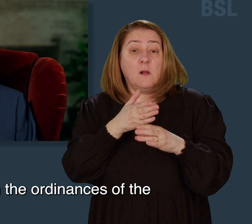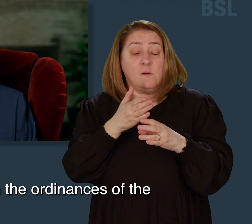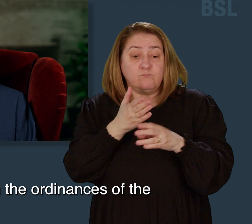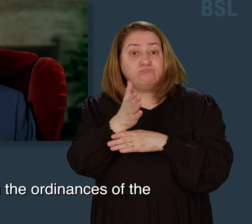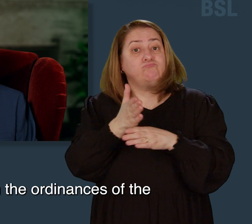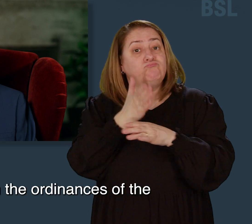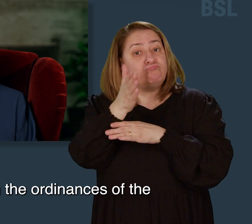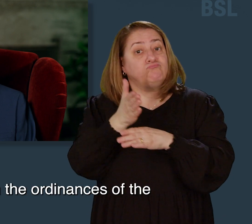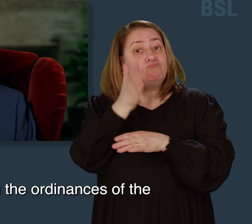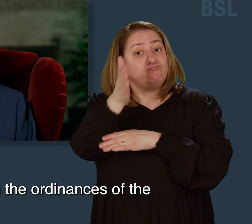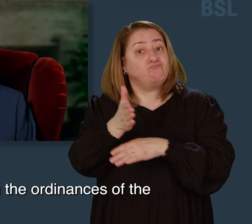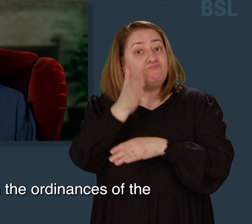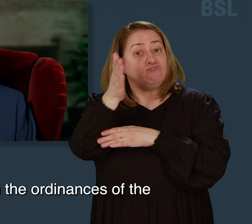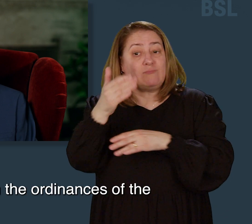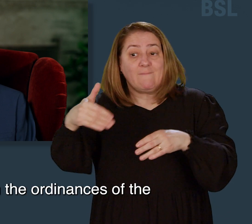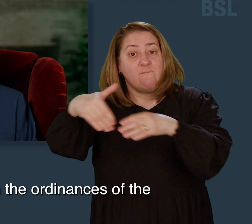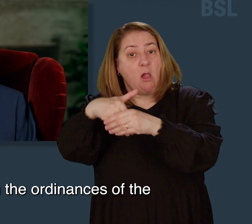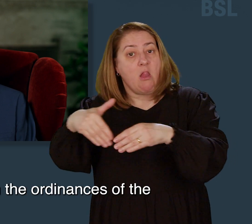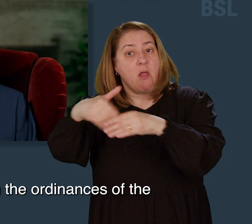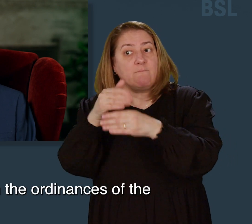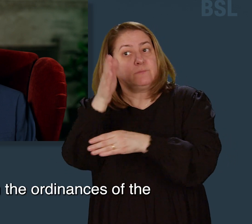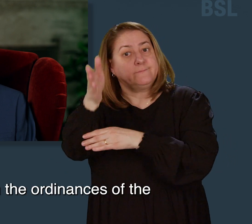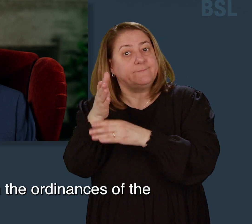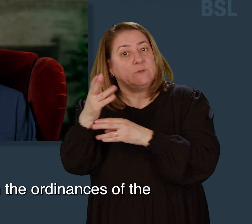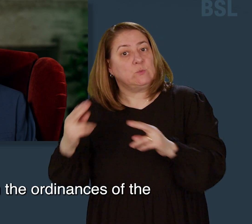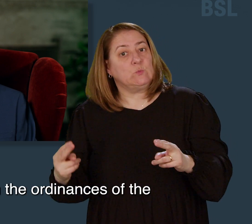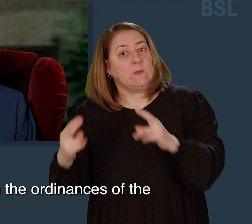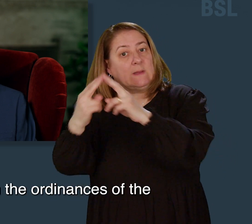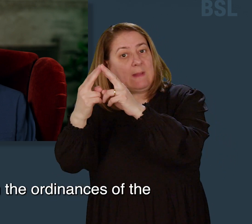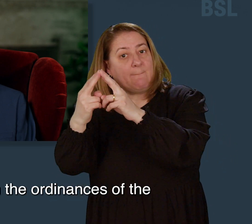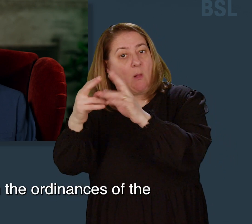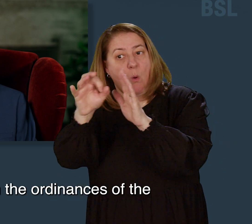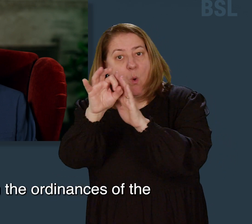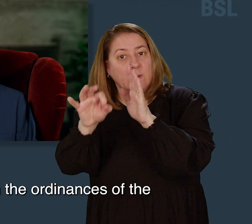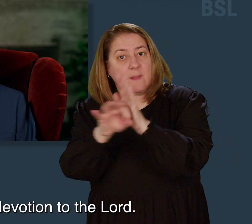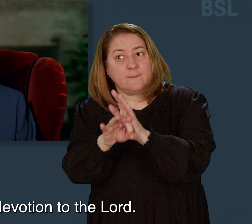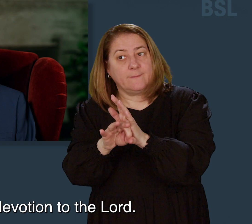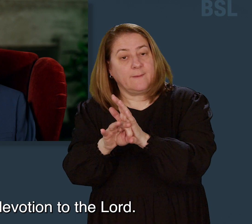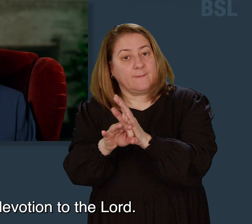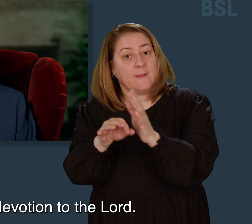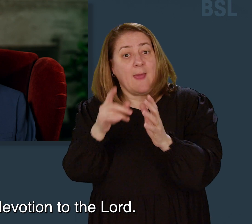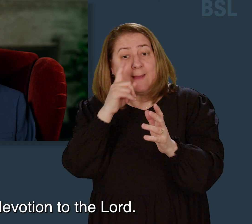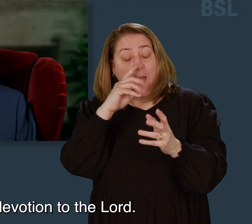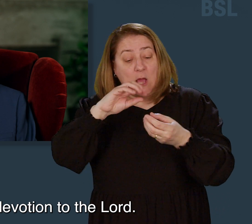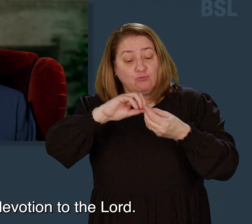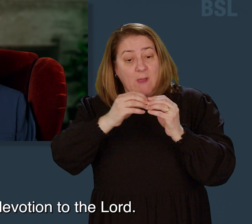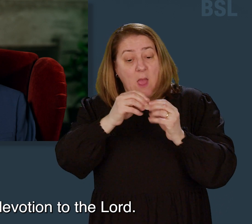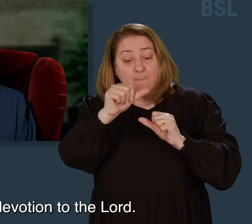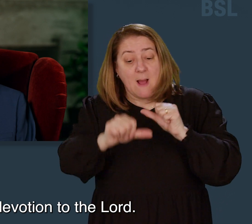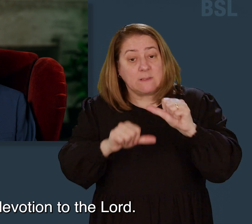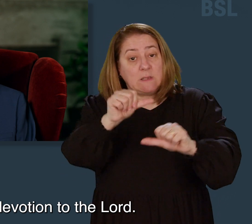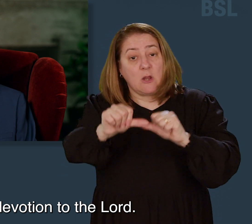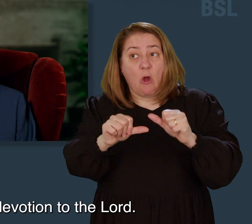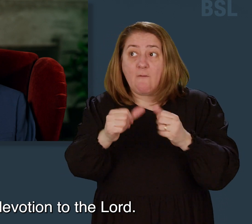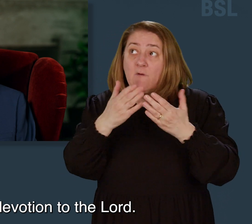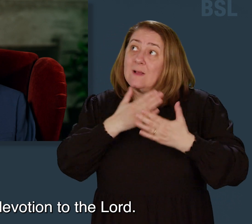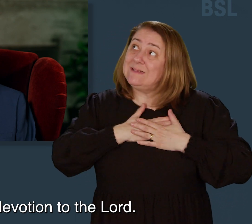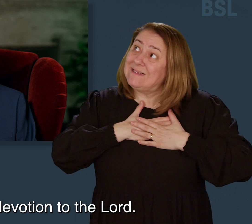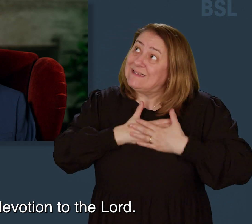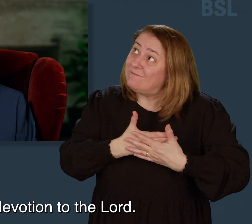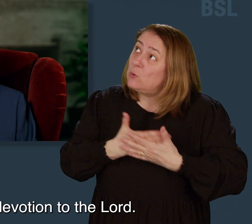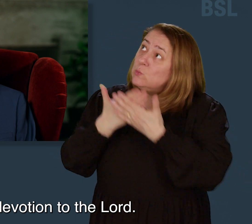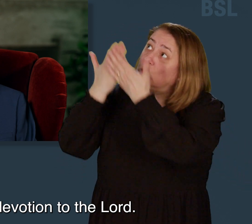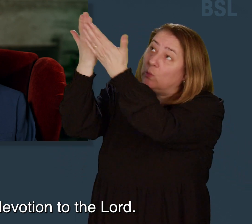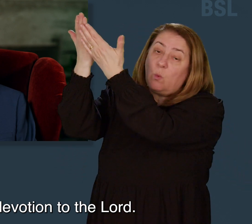Frequent participation in the ordinances of the temple can create a pattern of